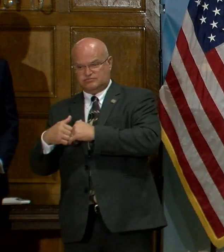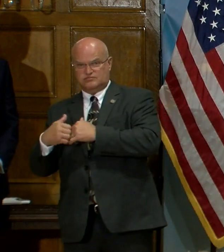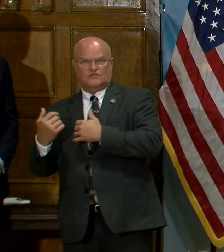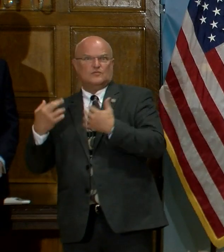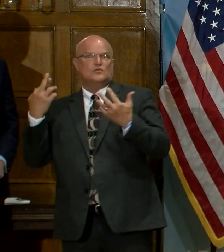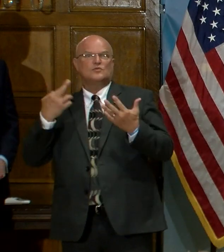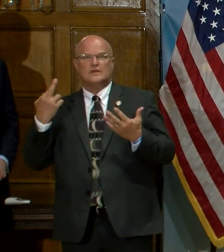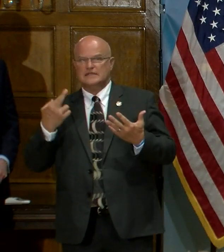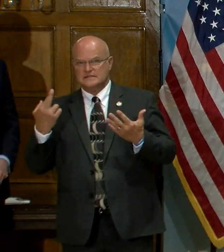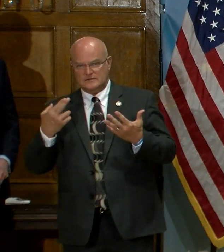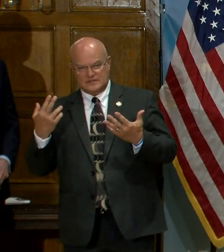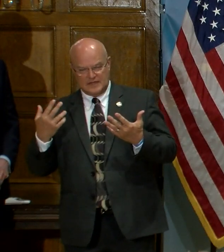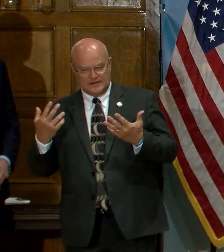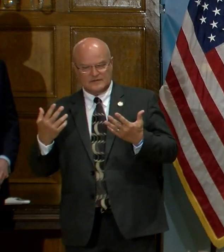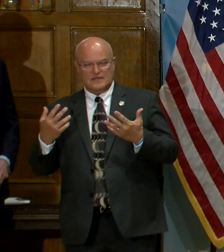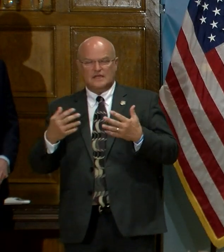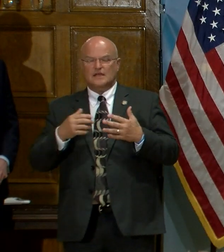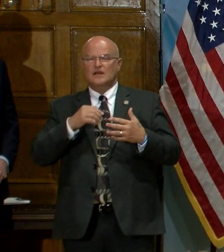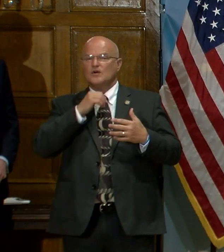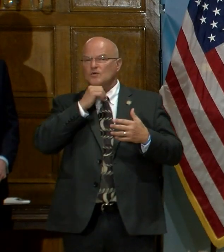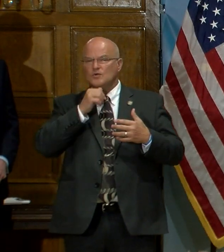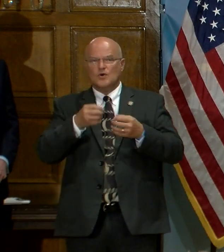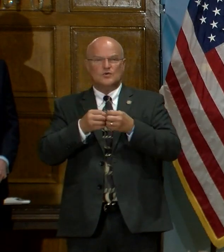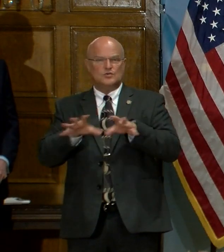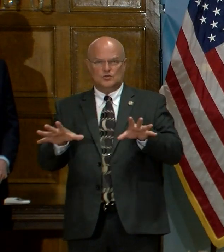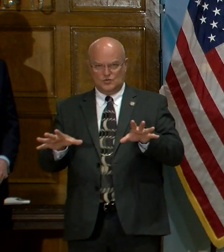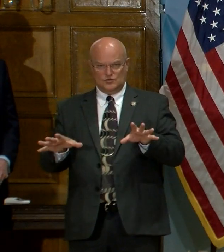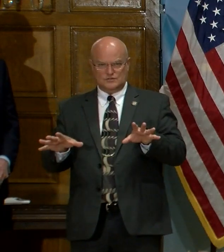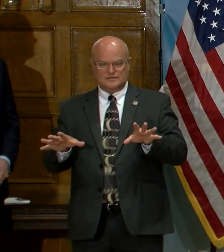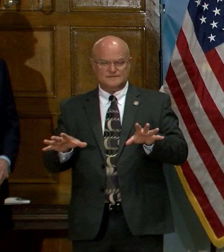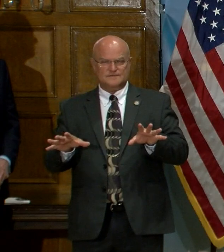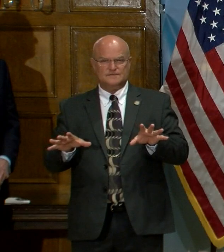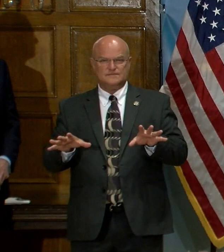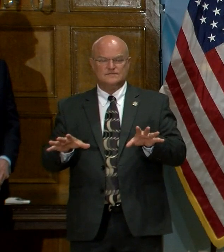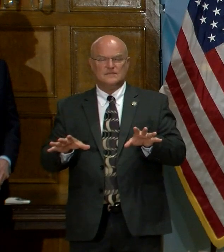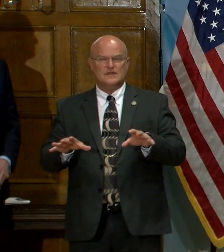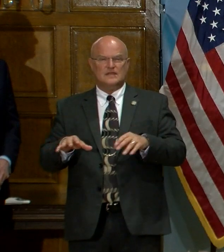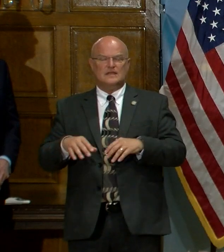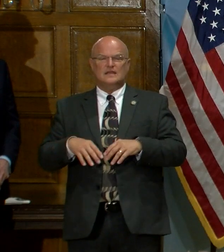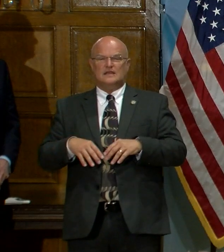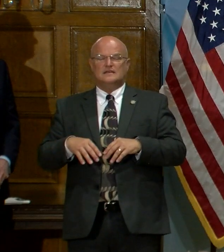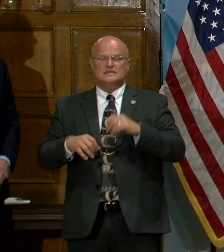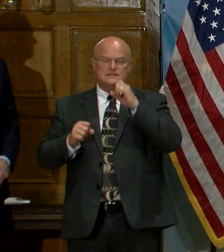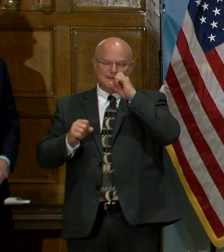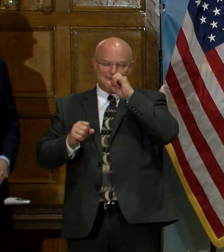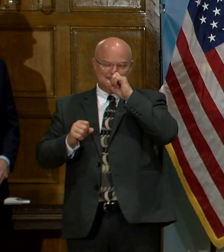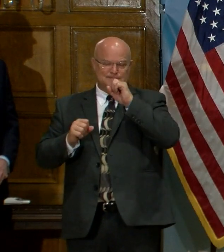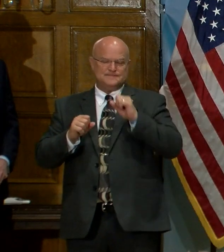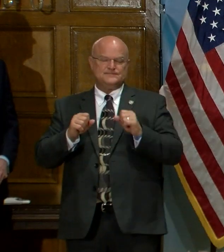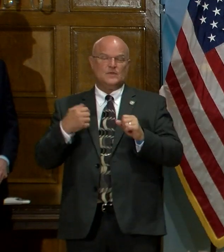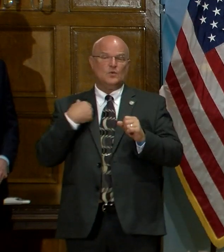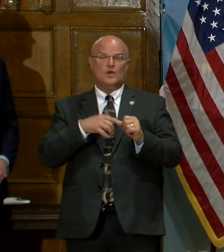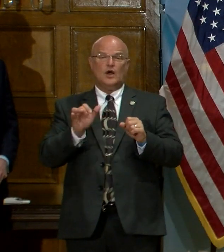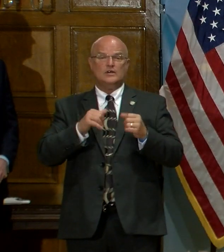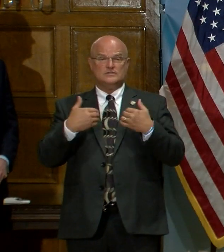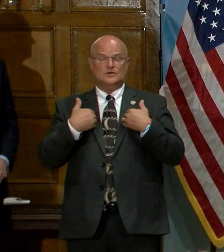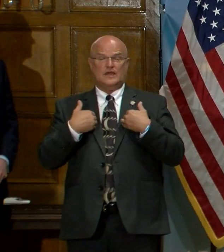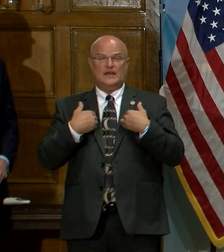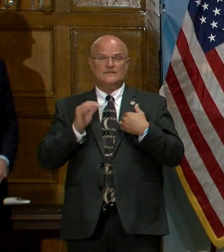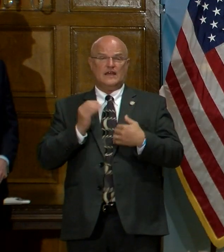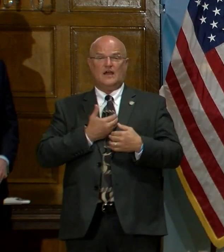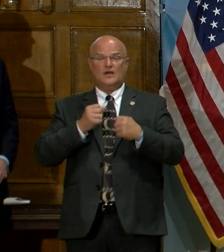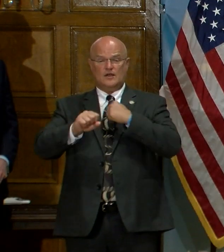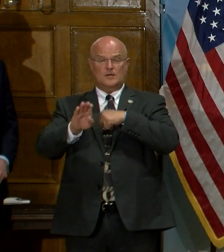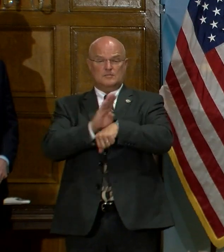for one reason or another, we won't be dead in the water. We also have